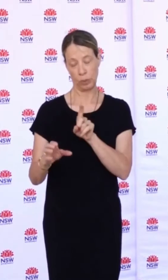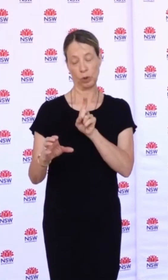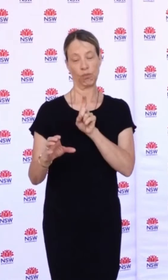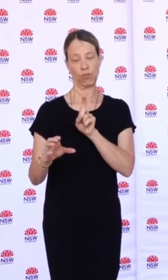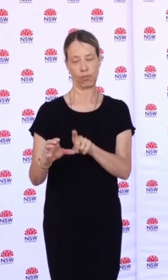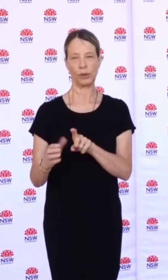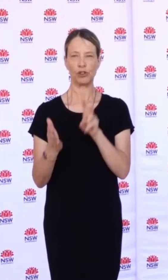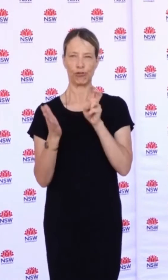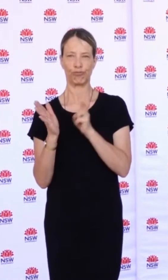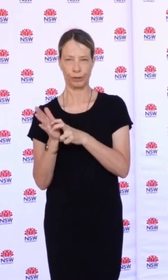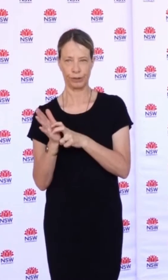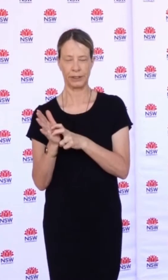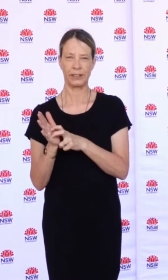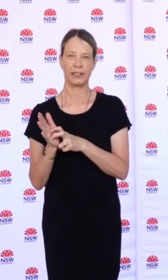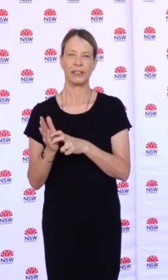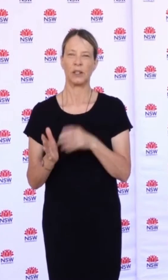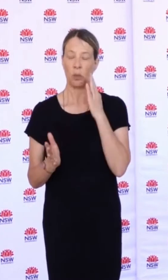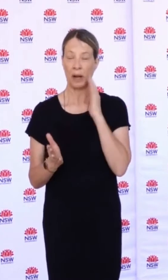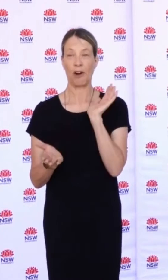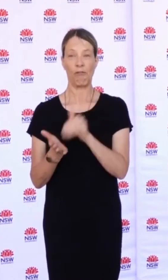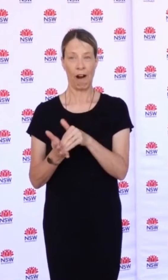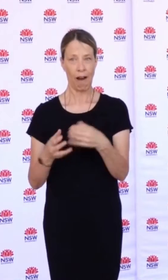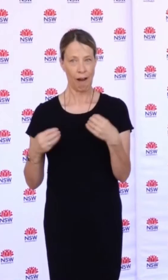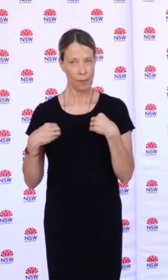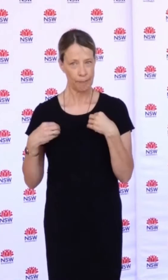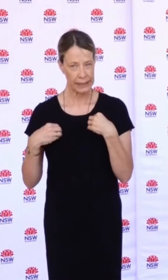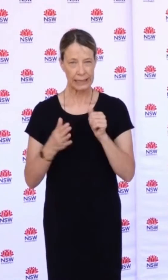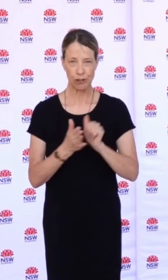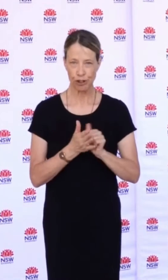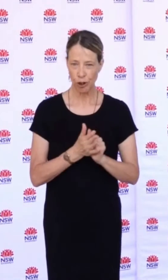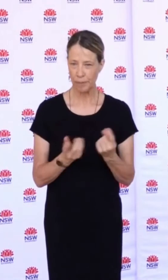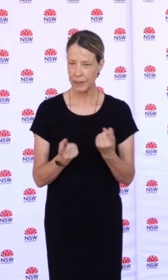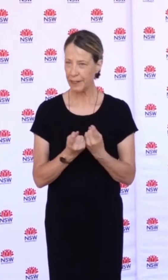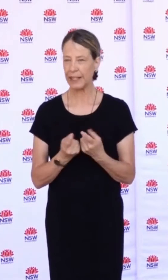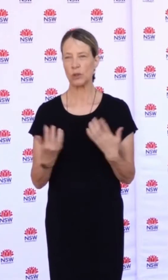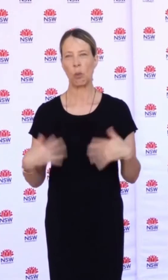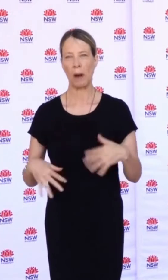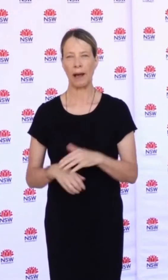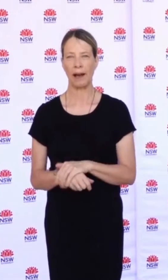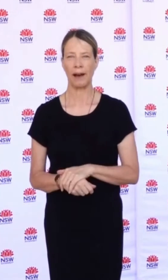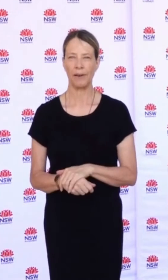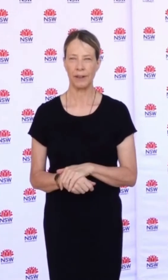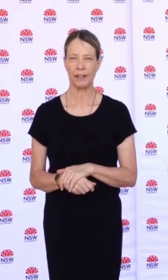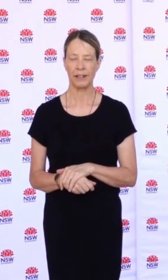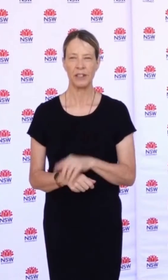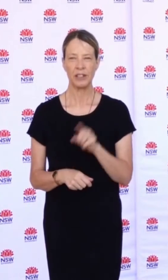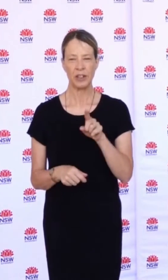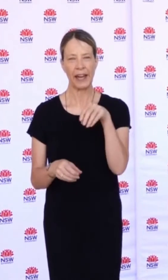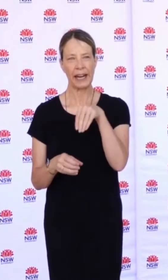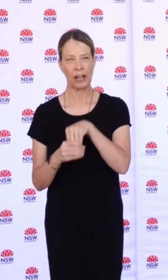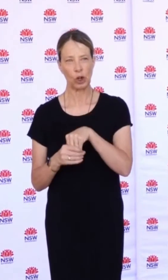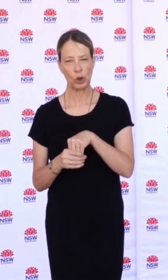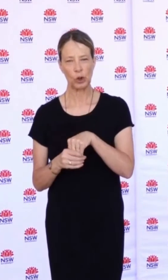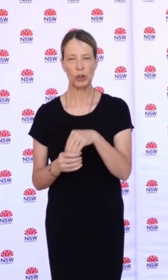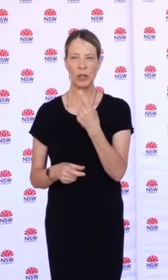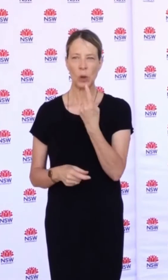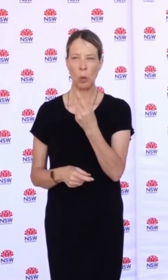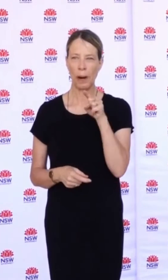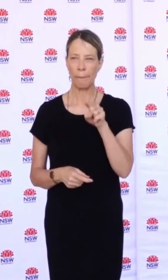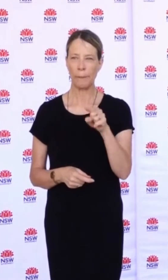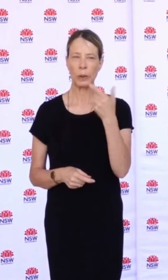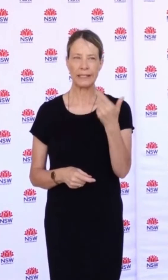Wales check-in feature, and that includes 1.7 million pieces of feedback from